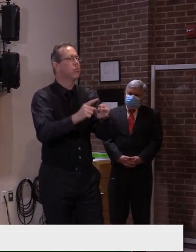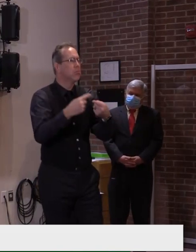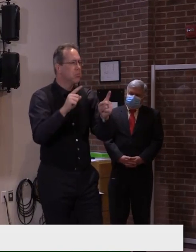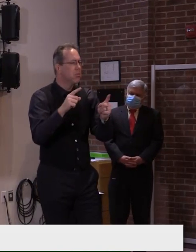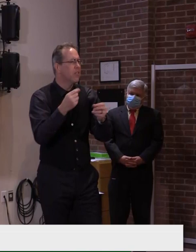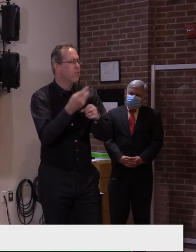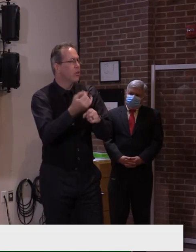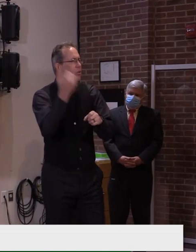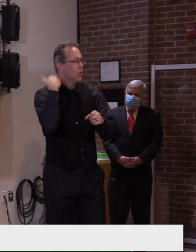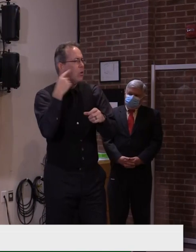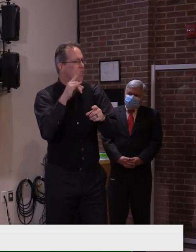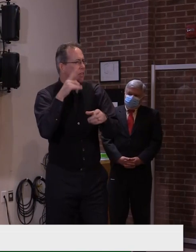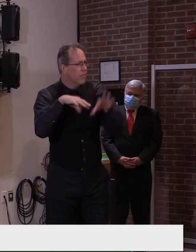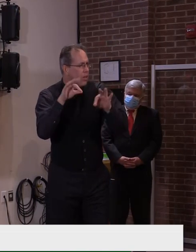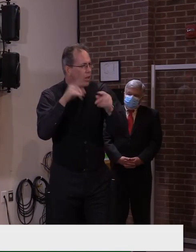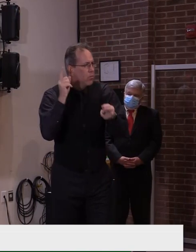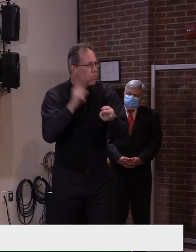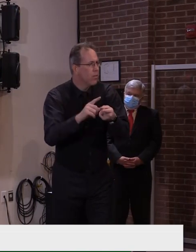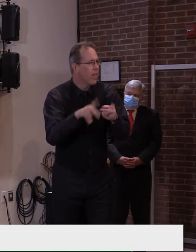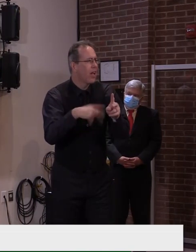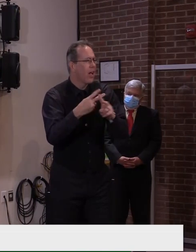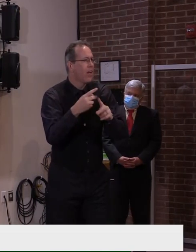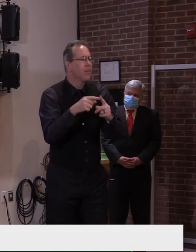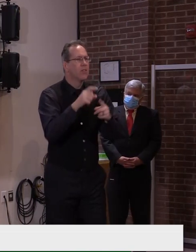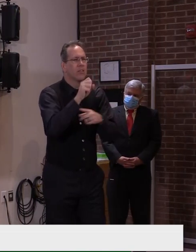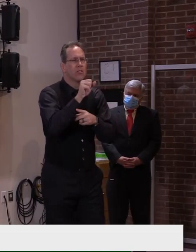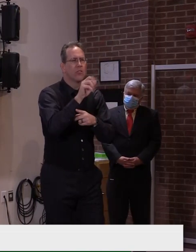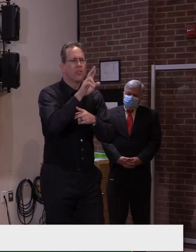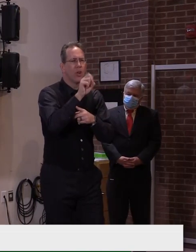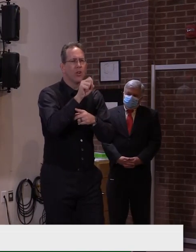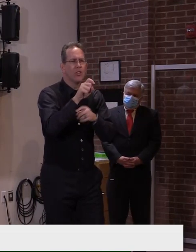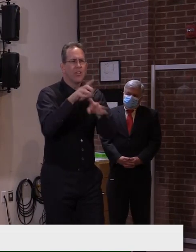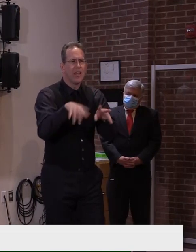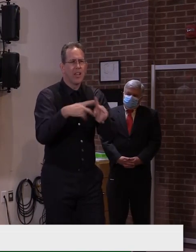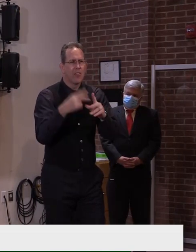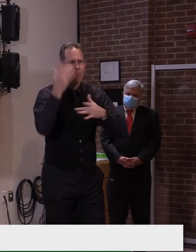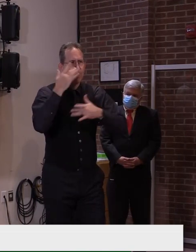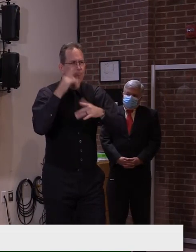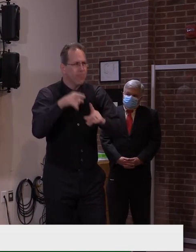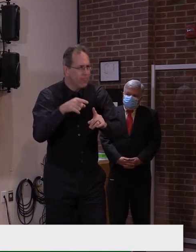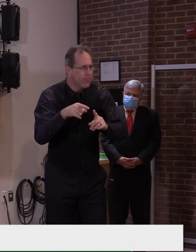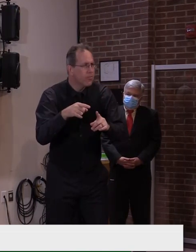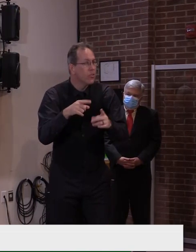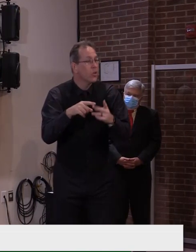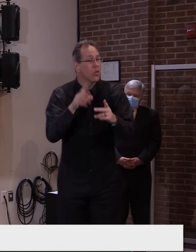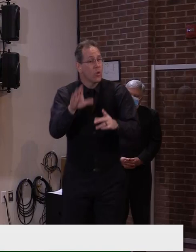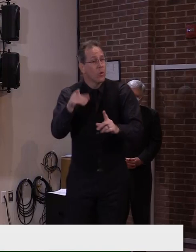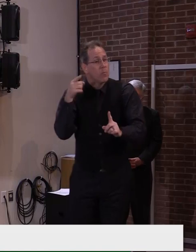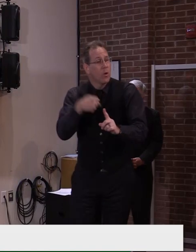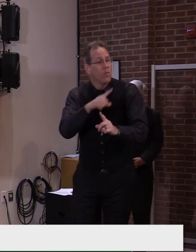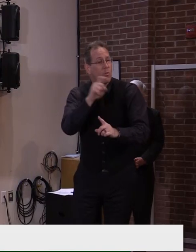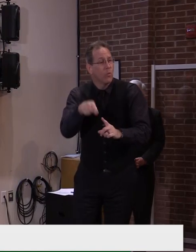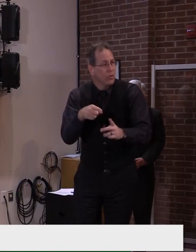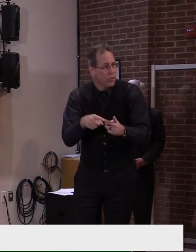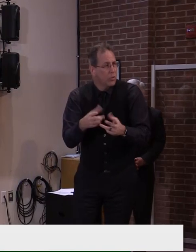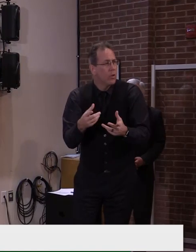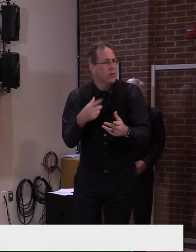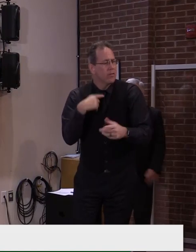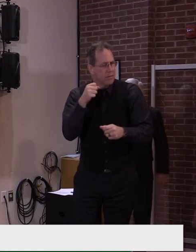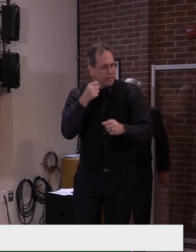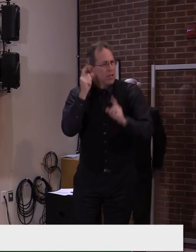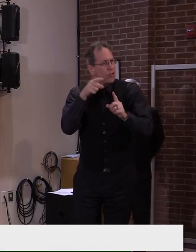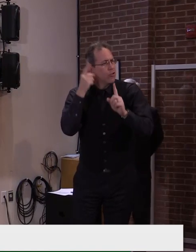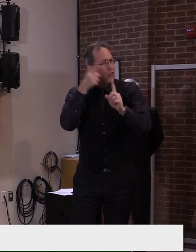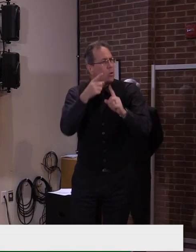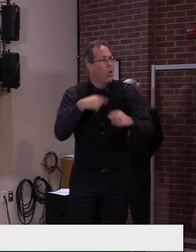you'll have a more generalizable vaccine that could span more coronaviruses than just the